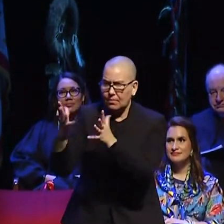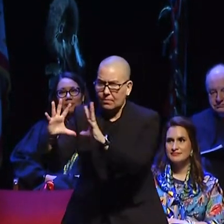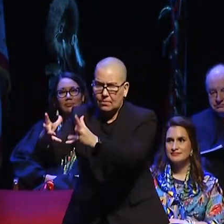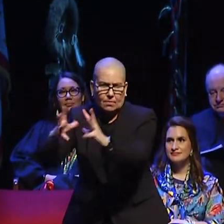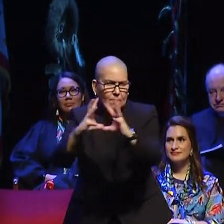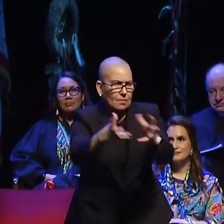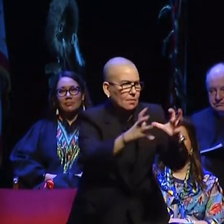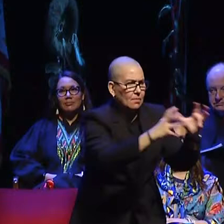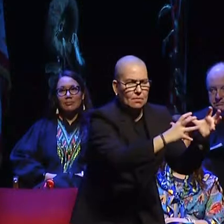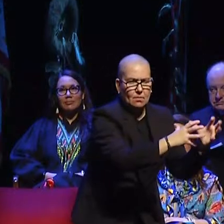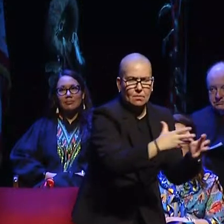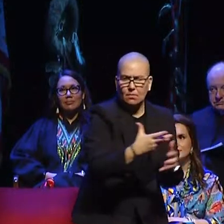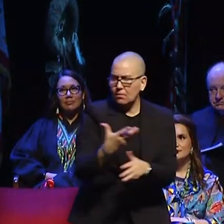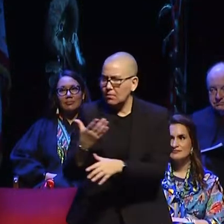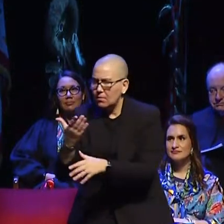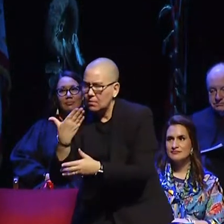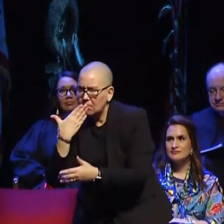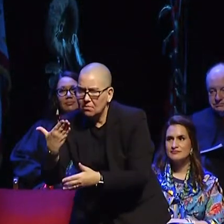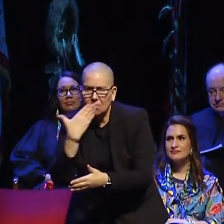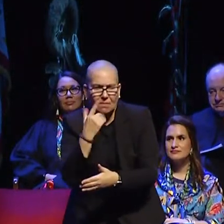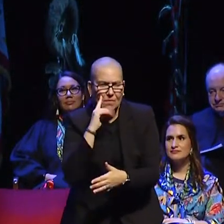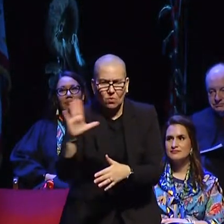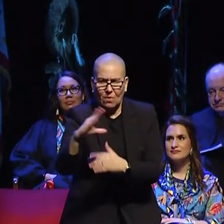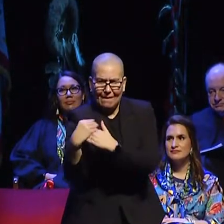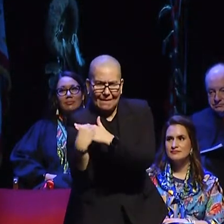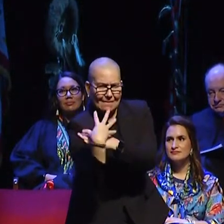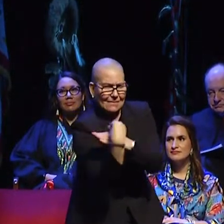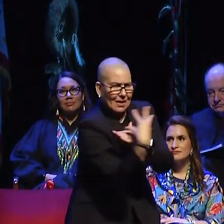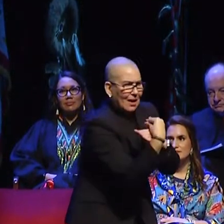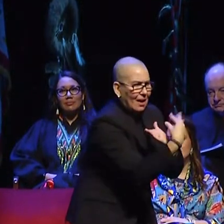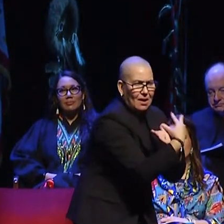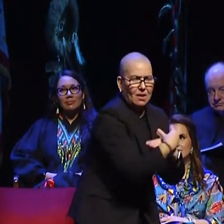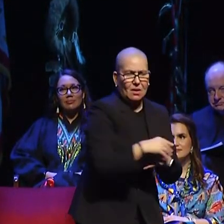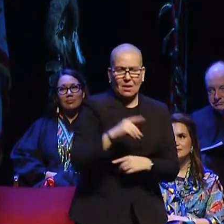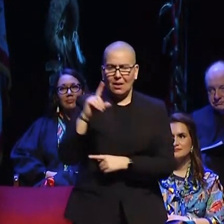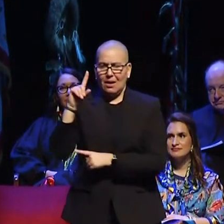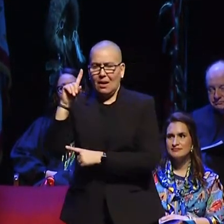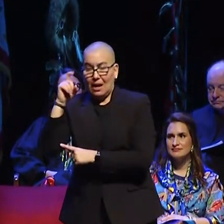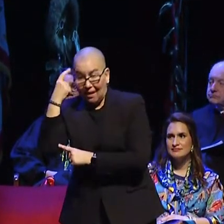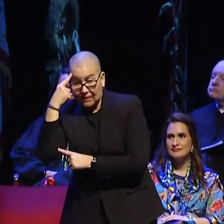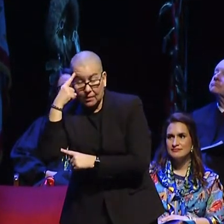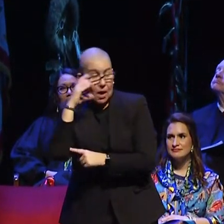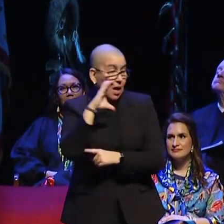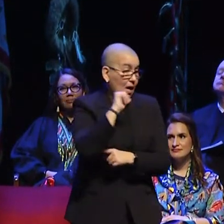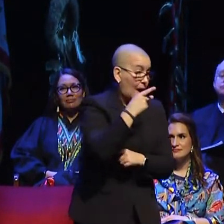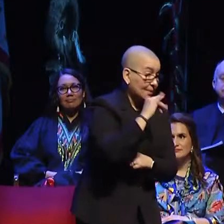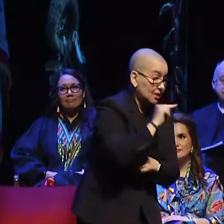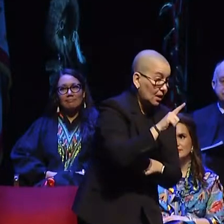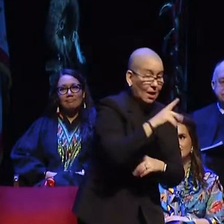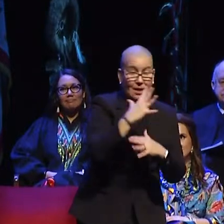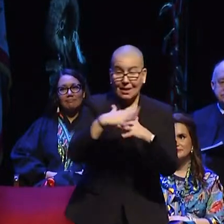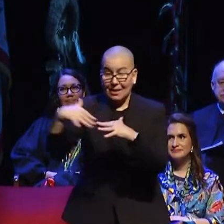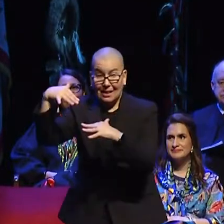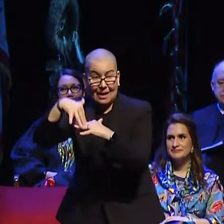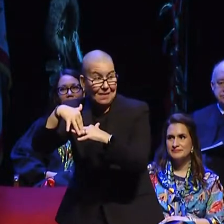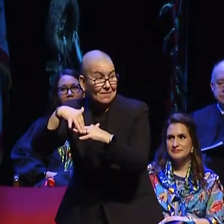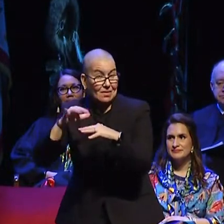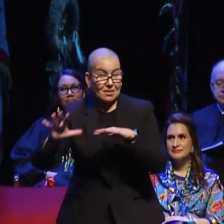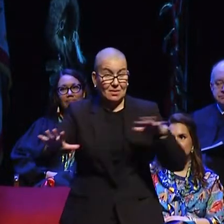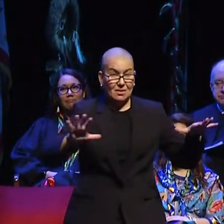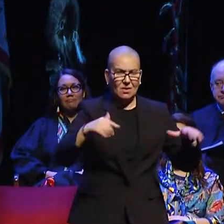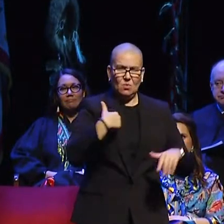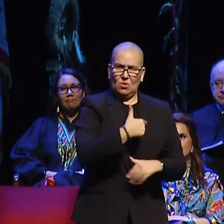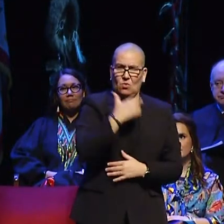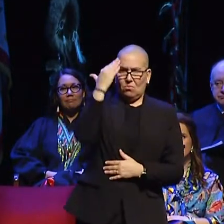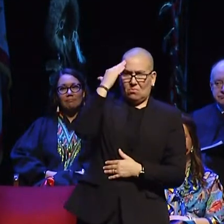for your friendship. As we work as peers, government-to-government relationships, to build better lives for all of our people, we know that history,